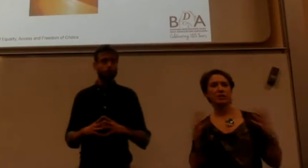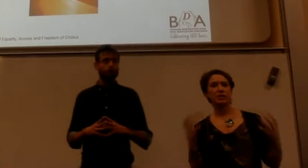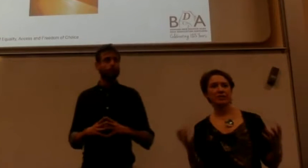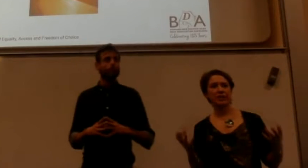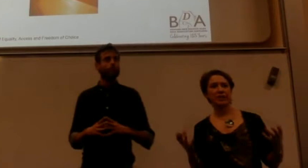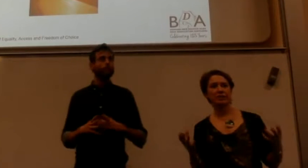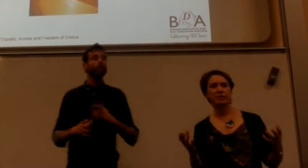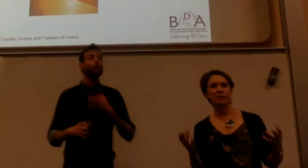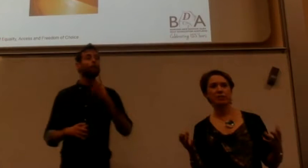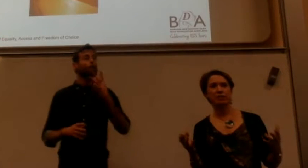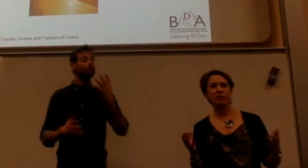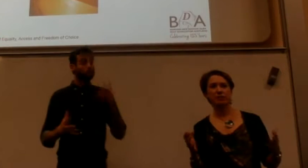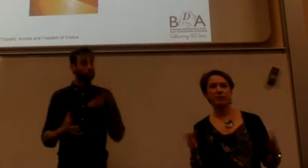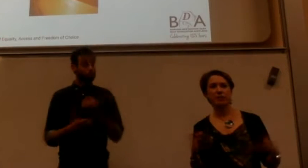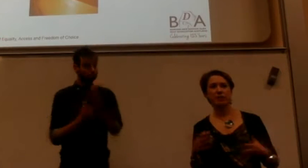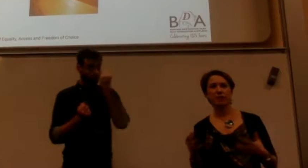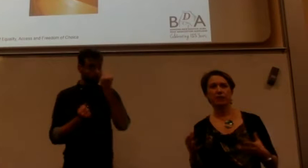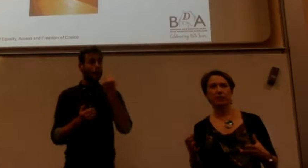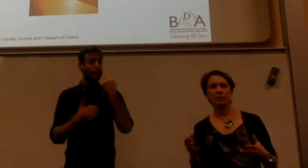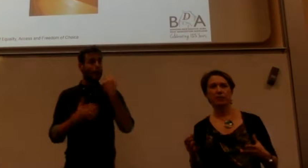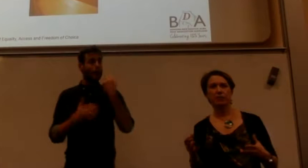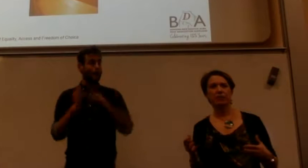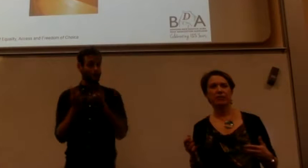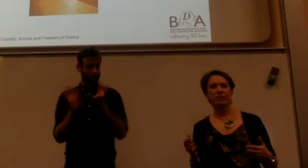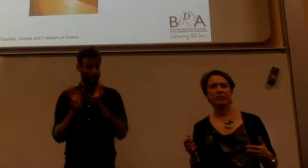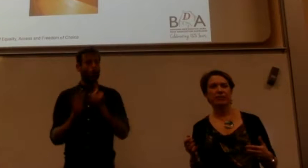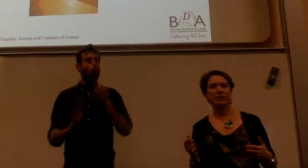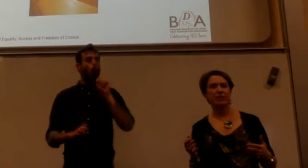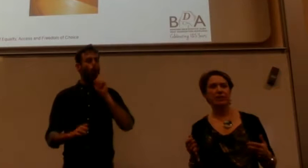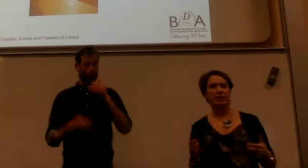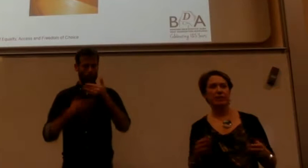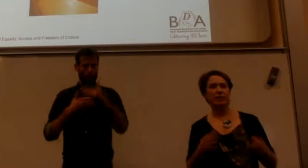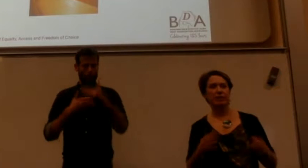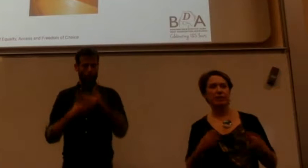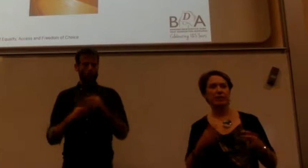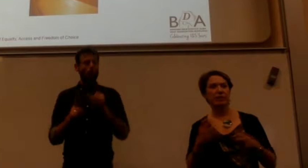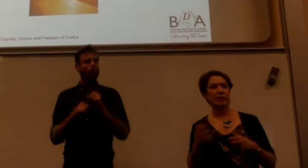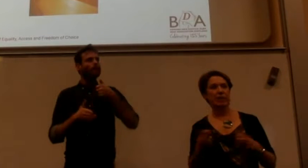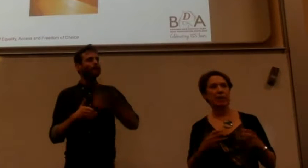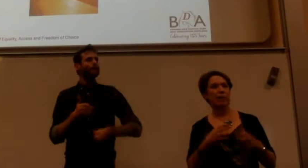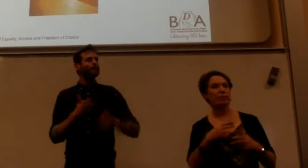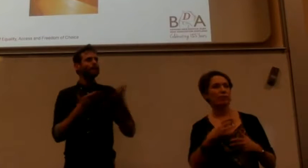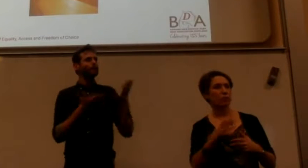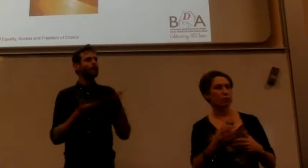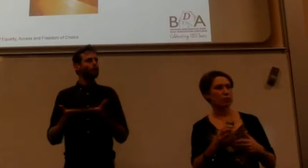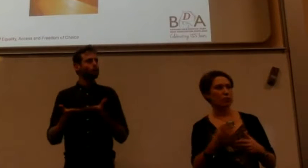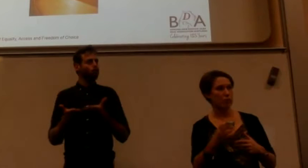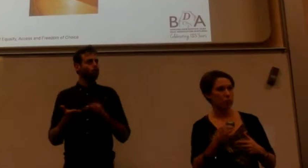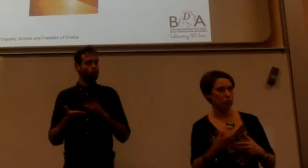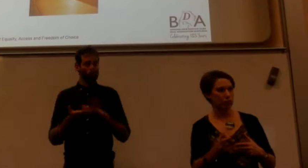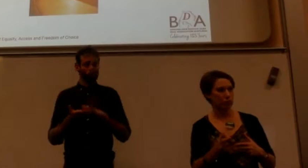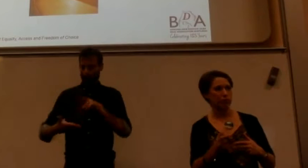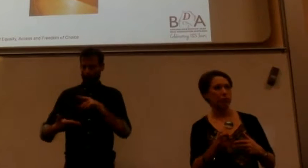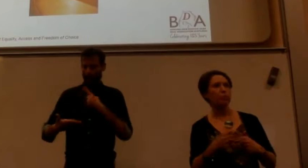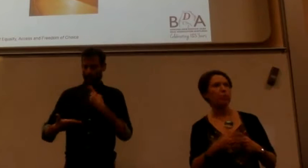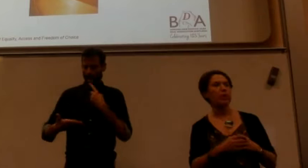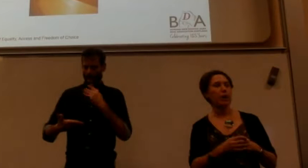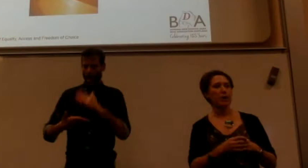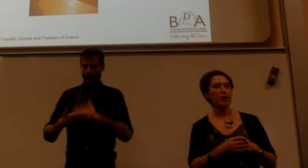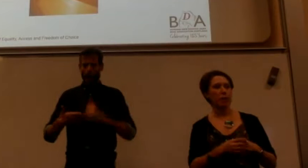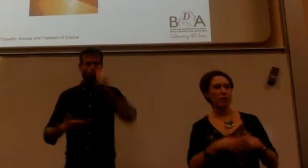an induction session initially after people are recruited, so that they're really clear about their roles on the